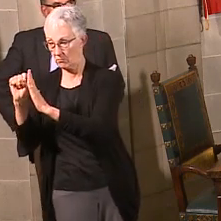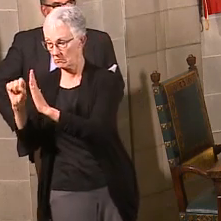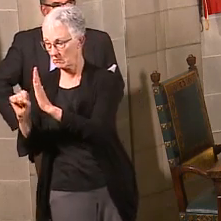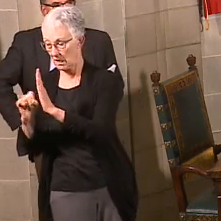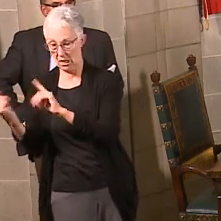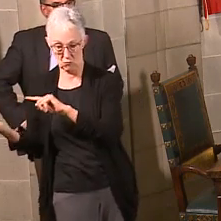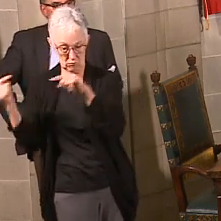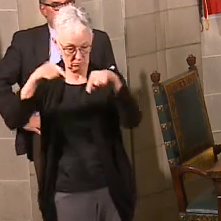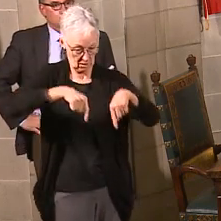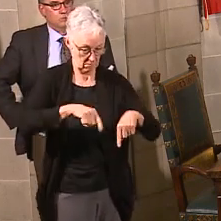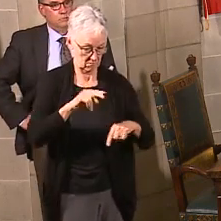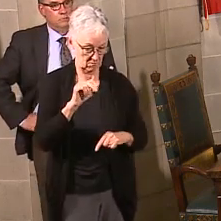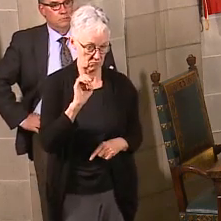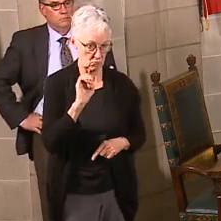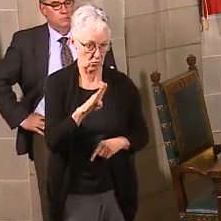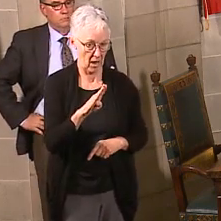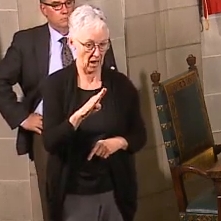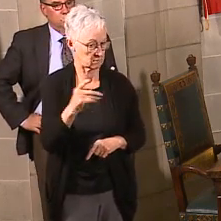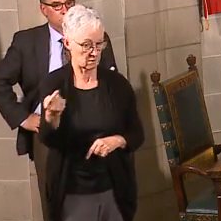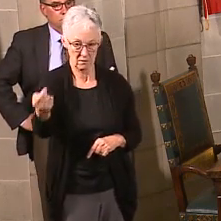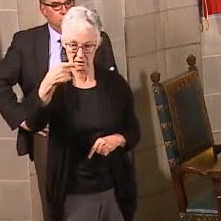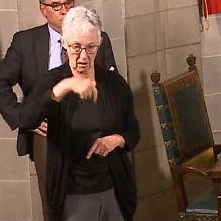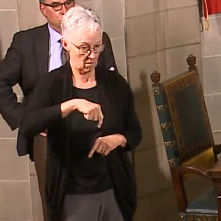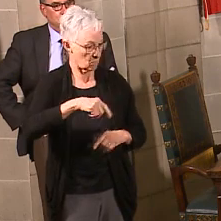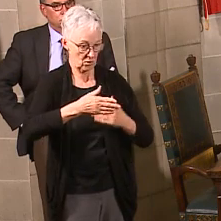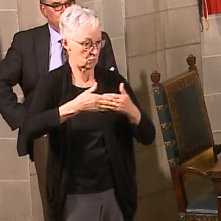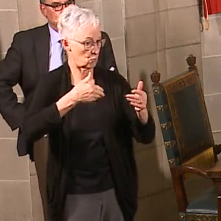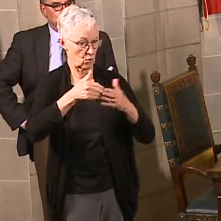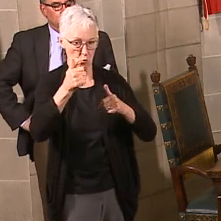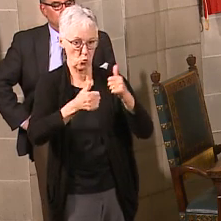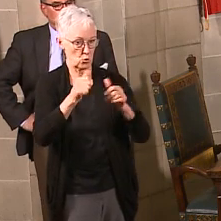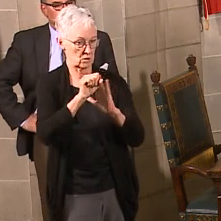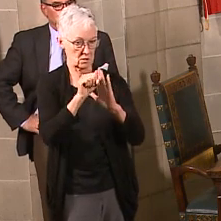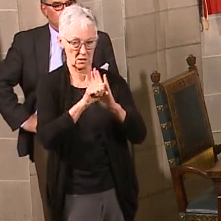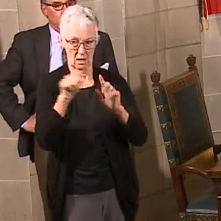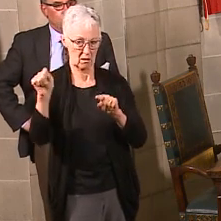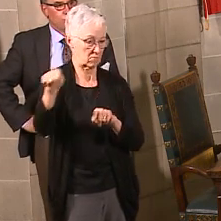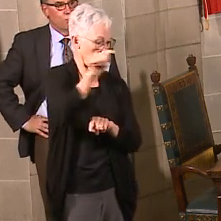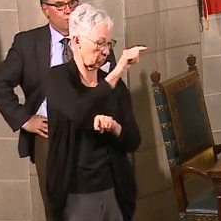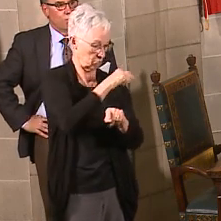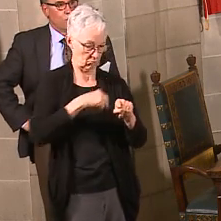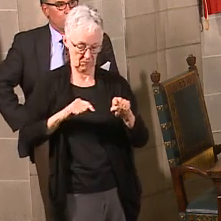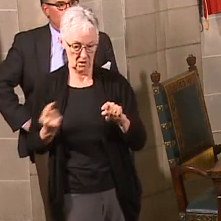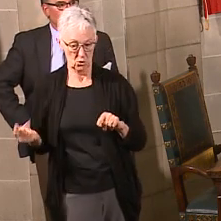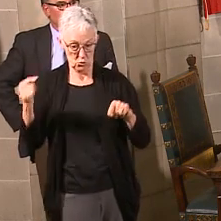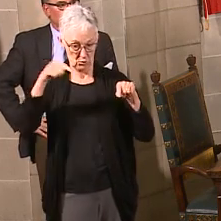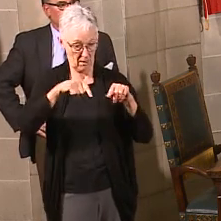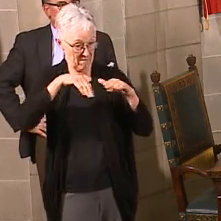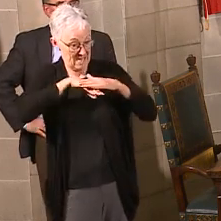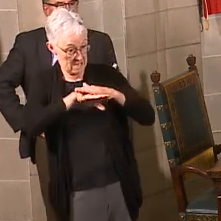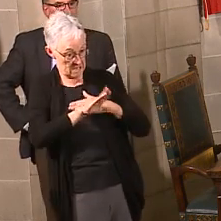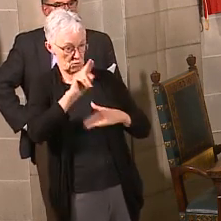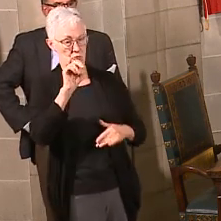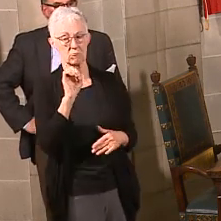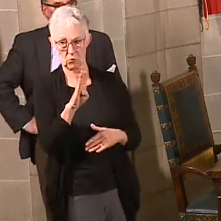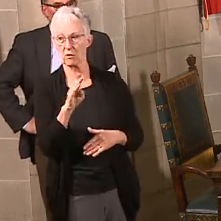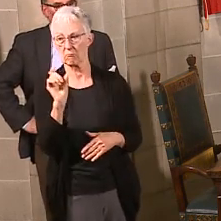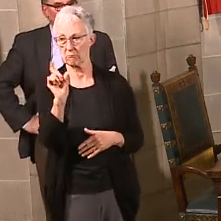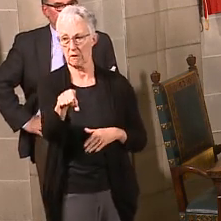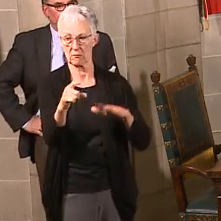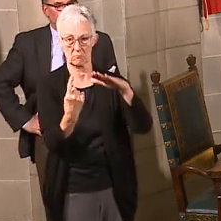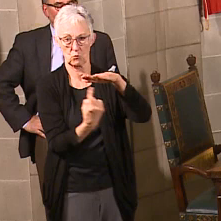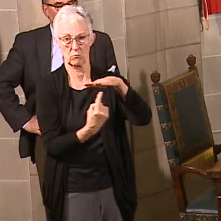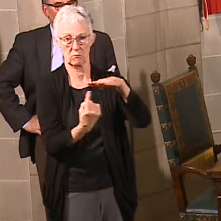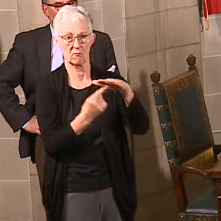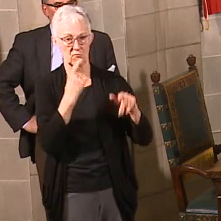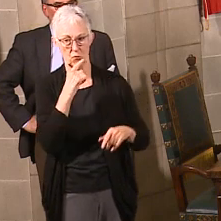snowbirds, maybe you're somebody coming here to your cabin, you need to quarantine for 14 days as well. So this is just something that we're already